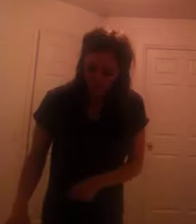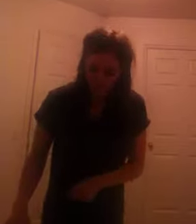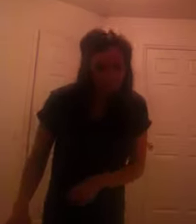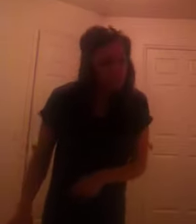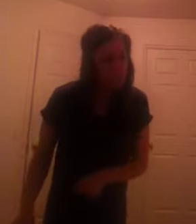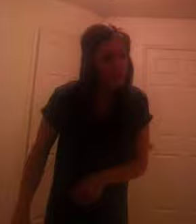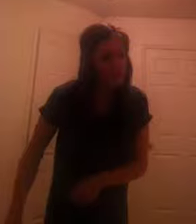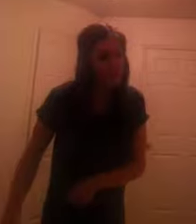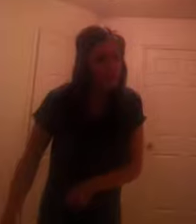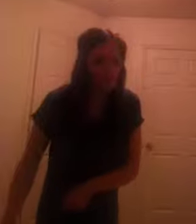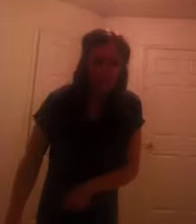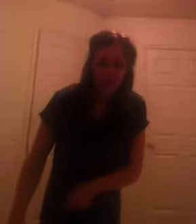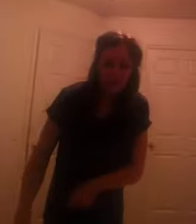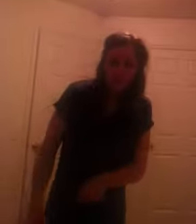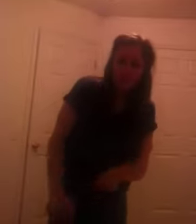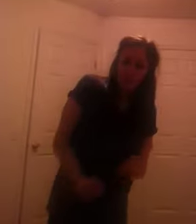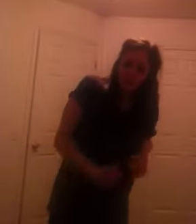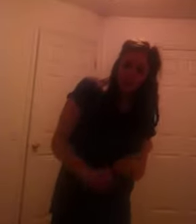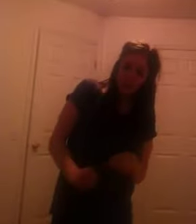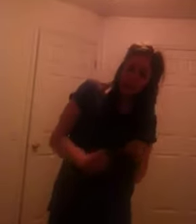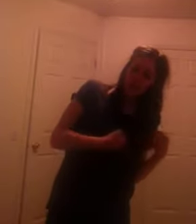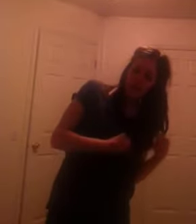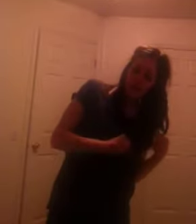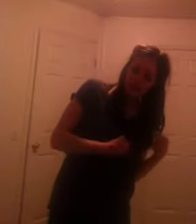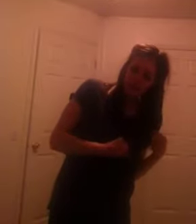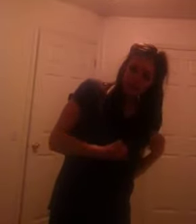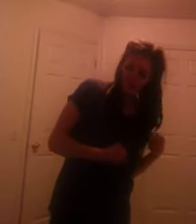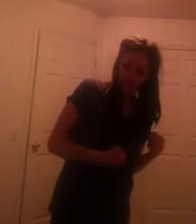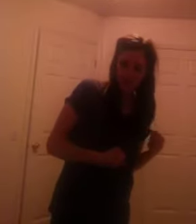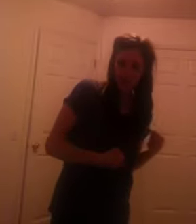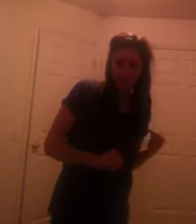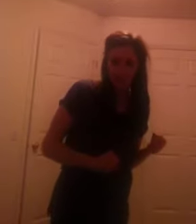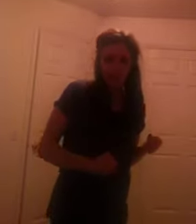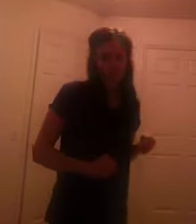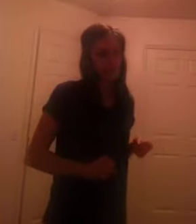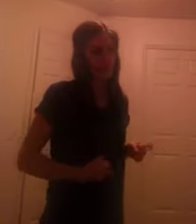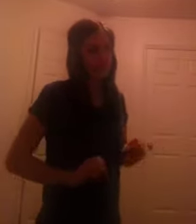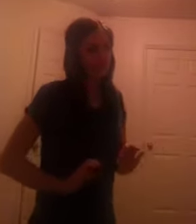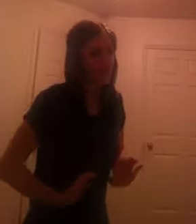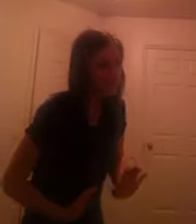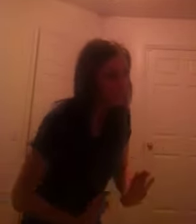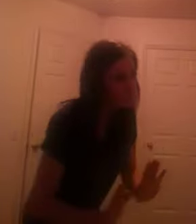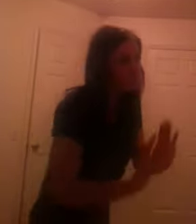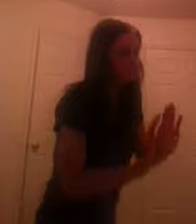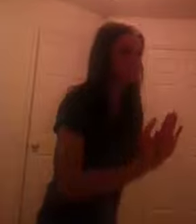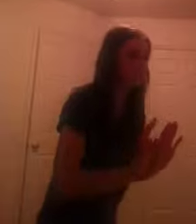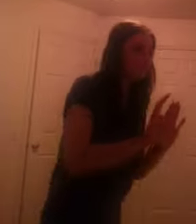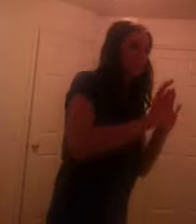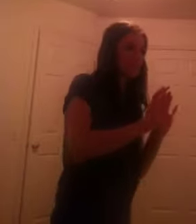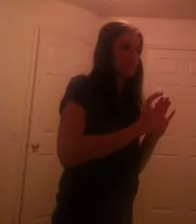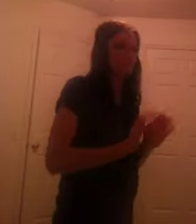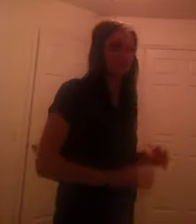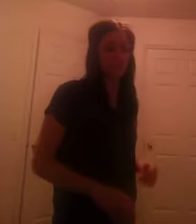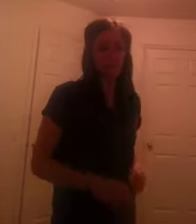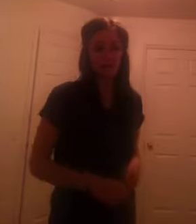What worked best was having my husband pull and tug on Steve with a leash and Cousin Kyle pushing and shoving Steve from